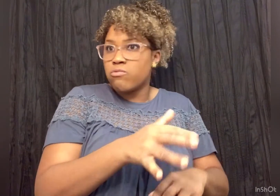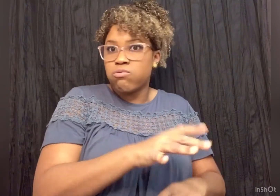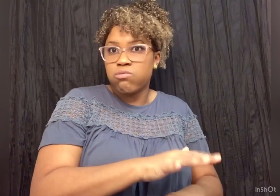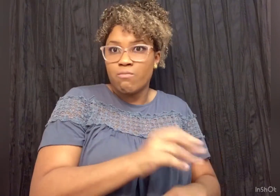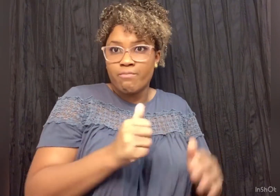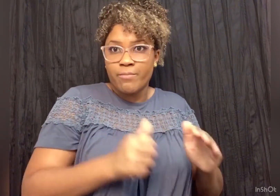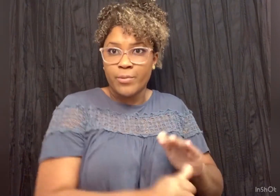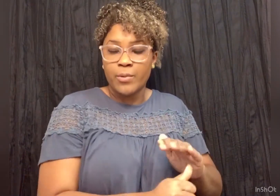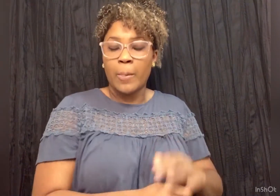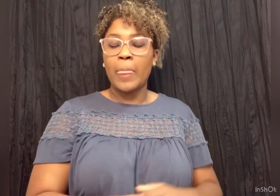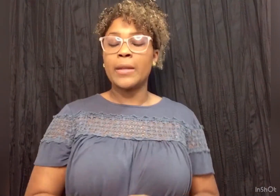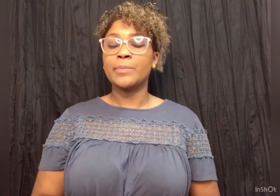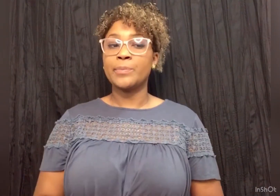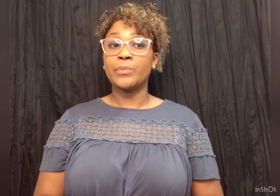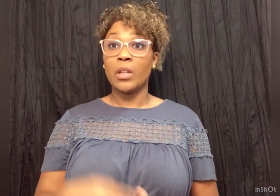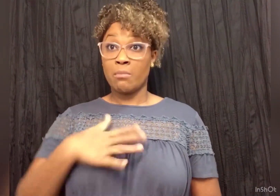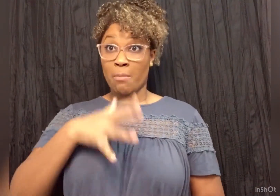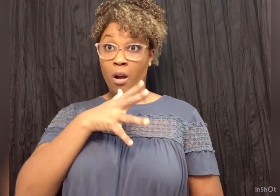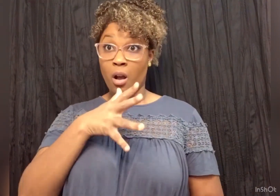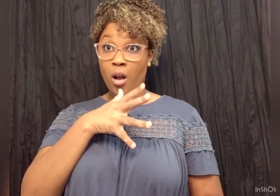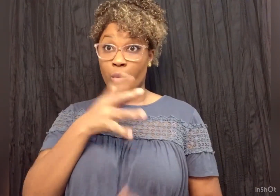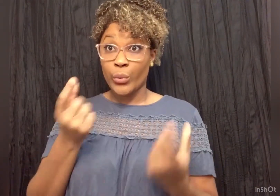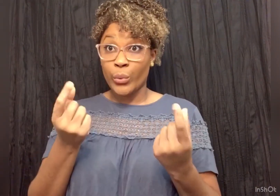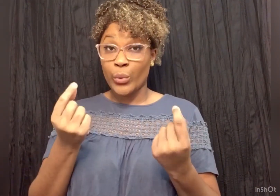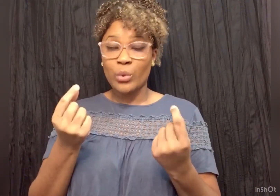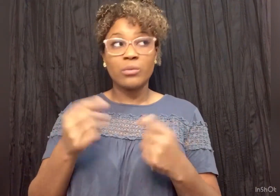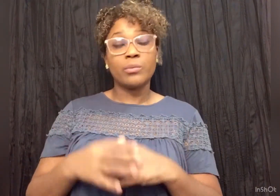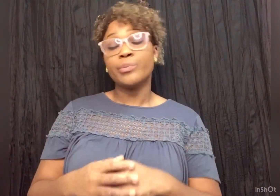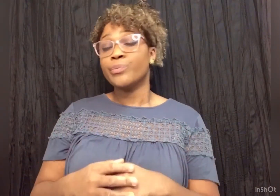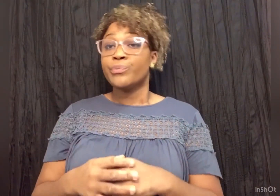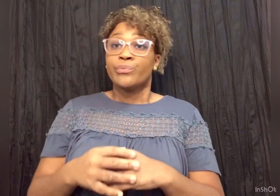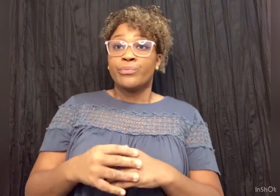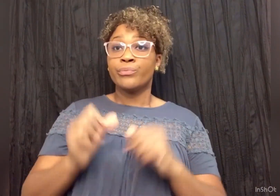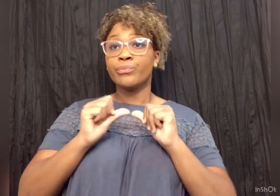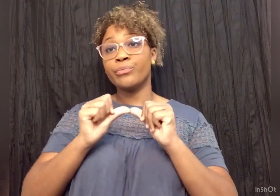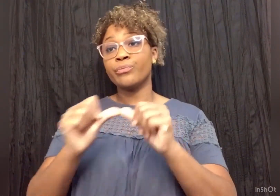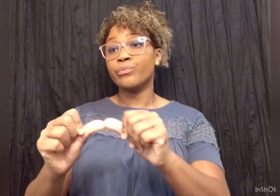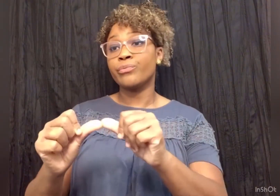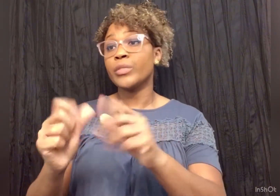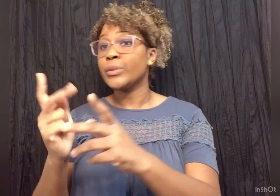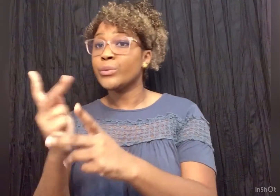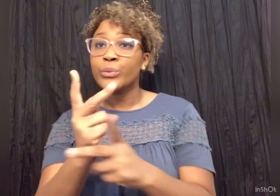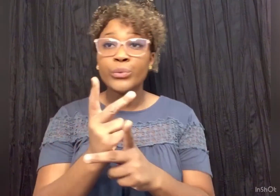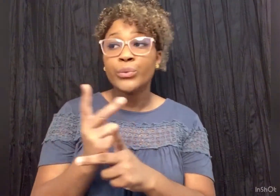As for my mother, she went on tending to the many chores in the house.